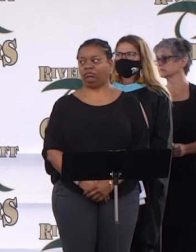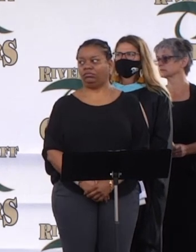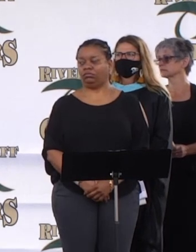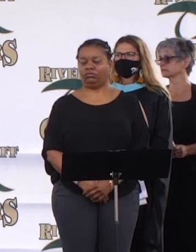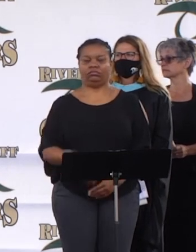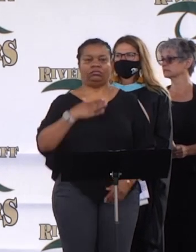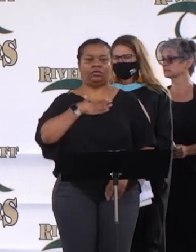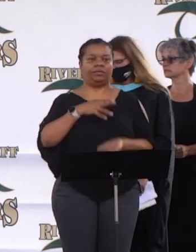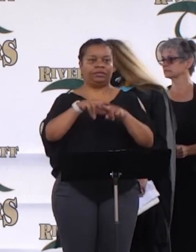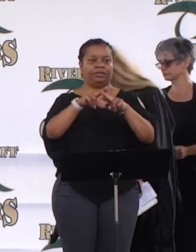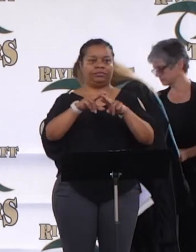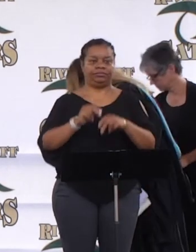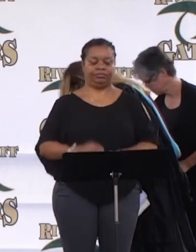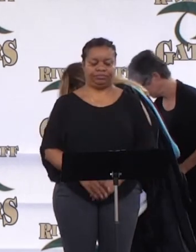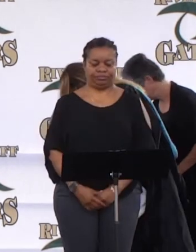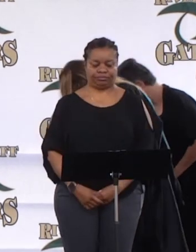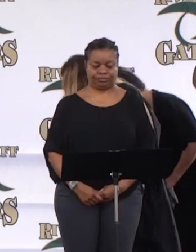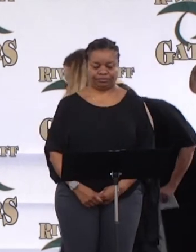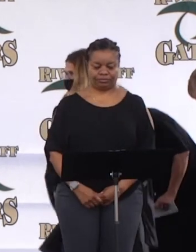Please be seated.